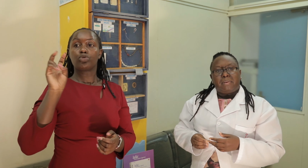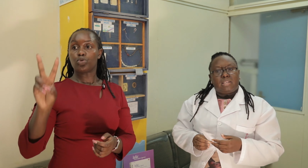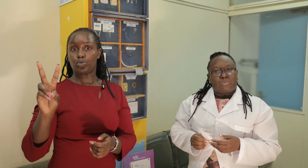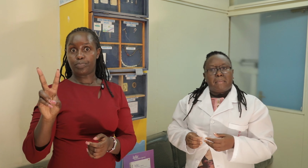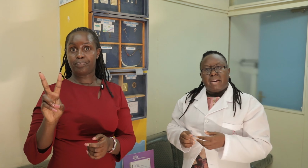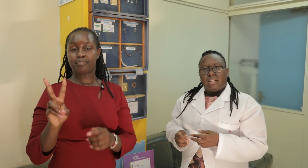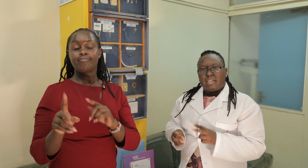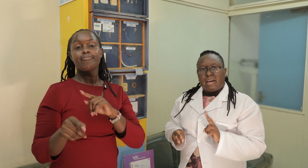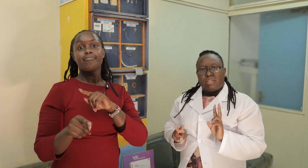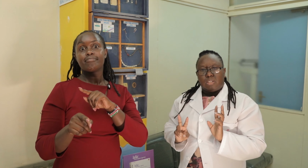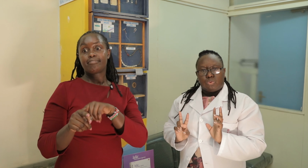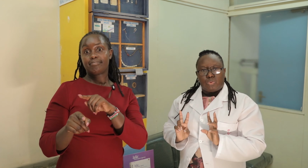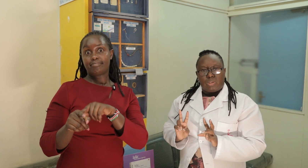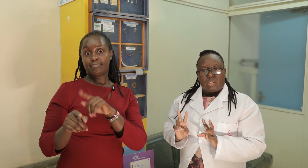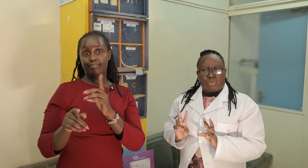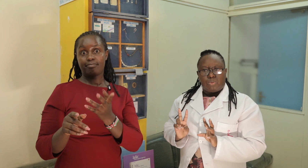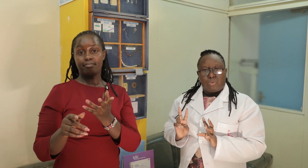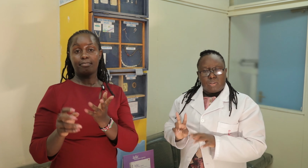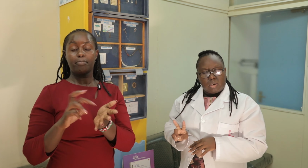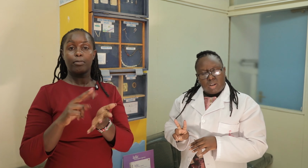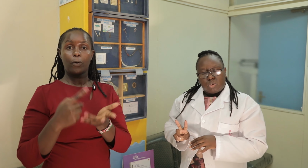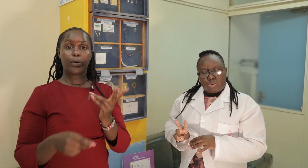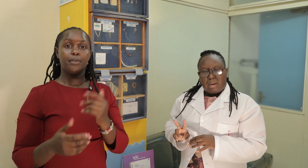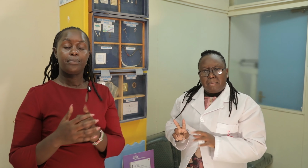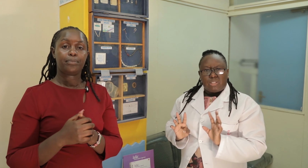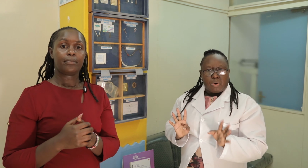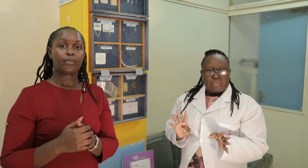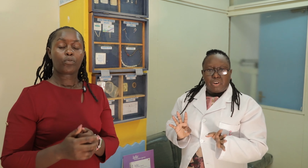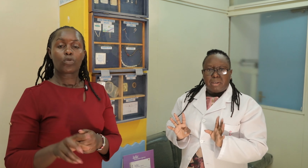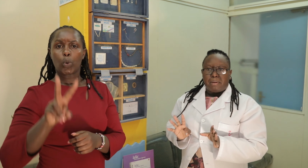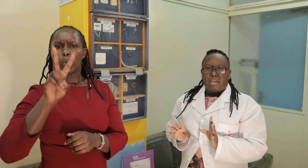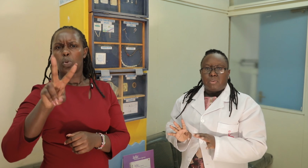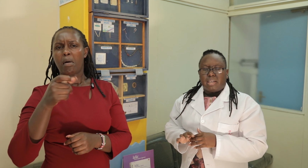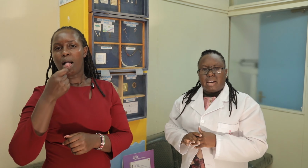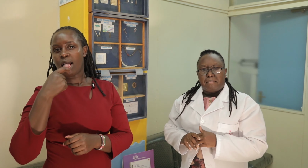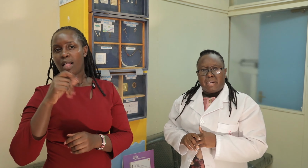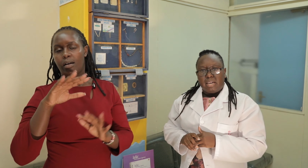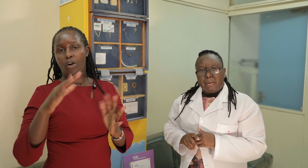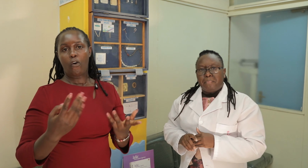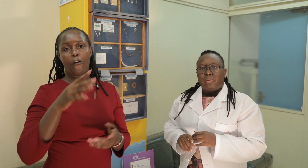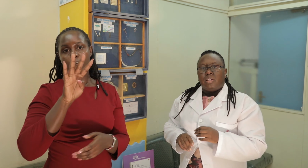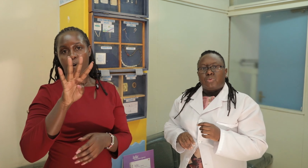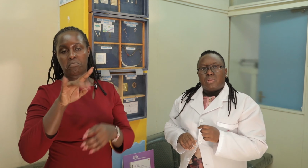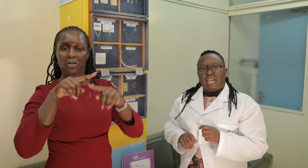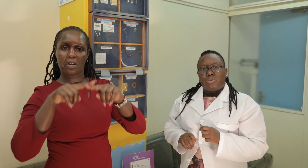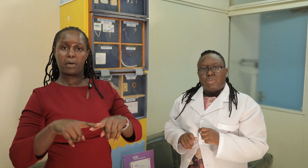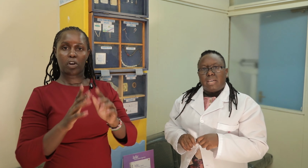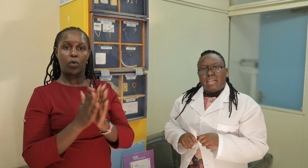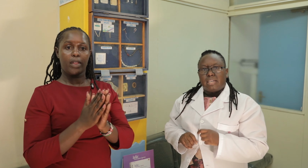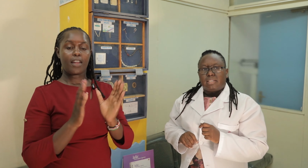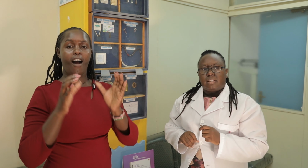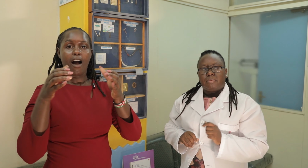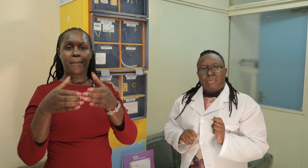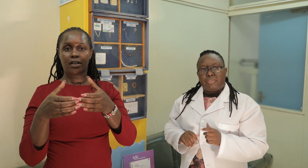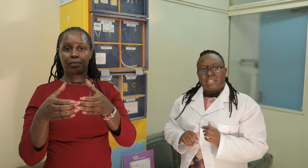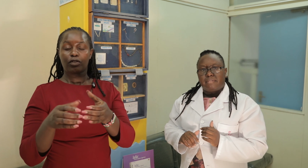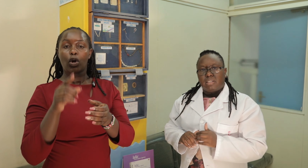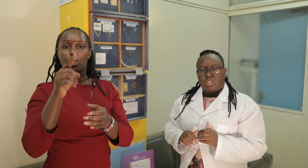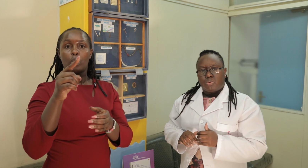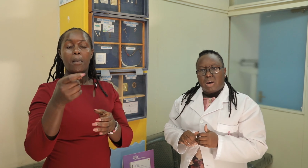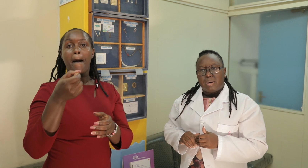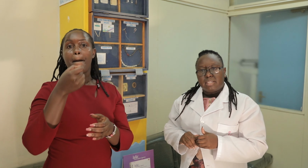emergency pill is whereby it comes into 2 tablets or 4 depending on the company, so that you take it